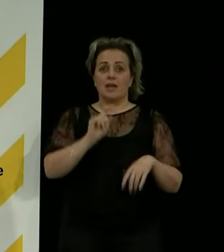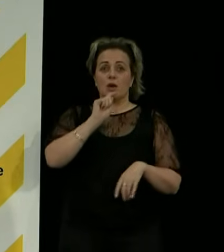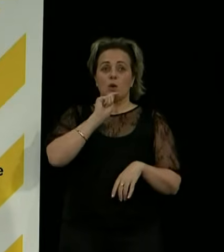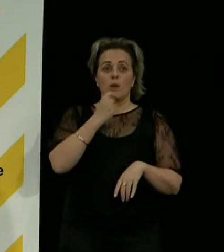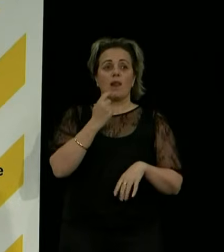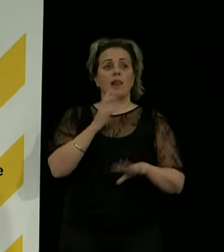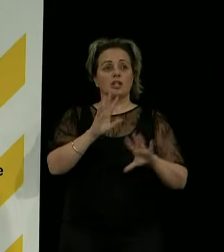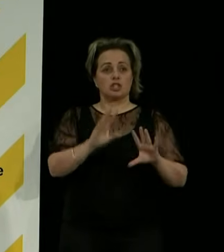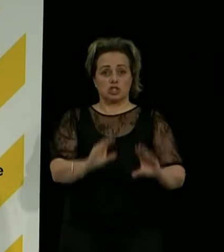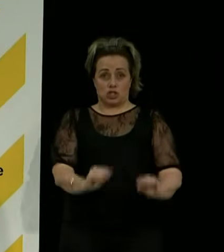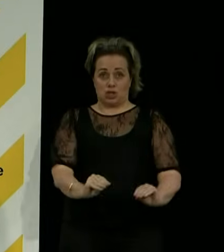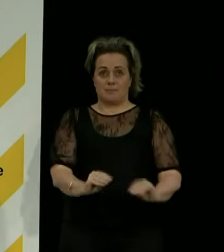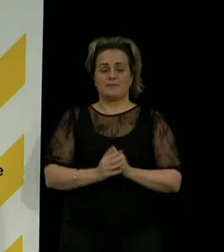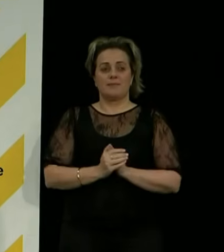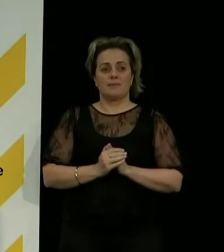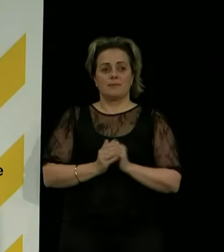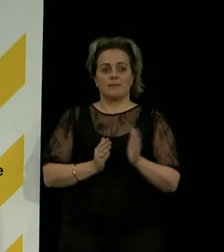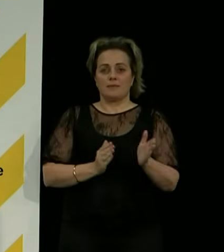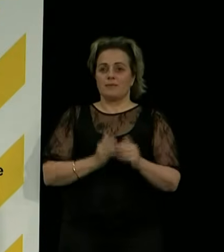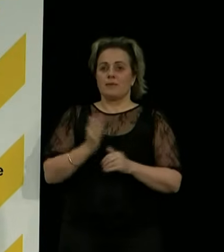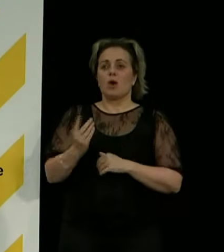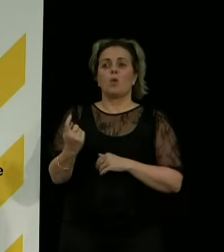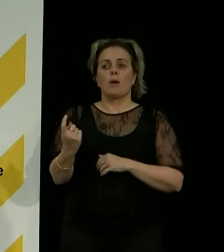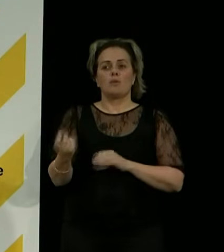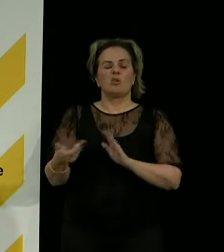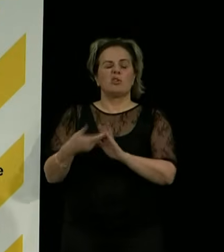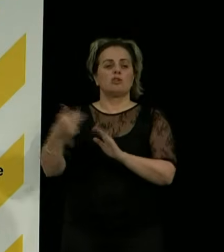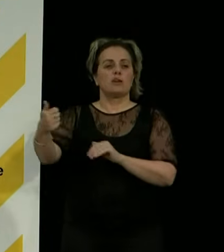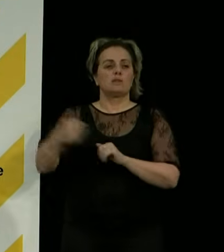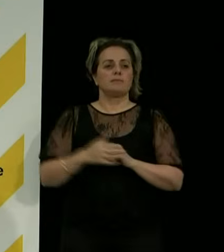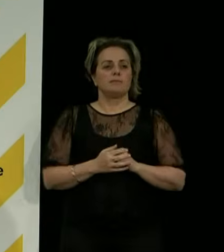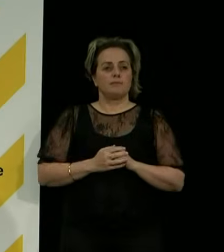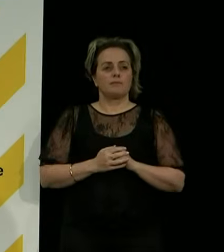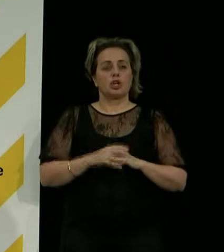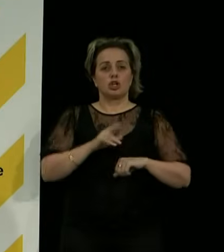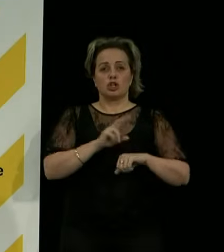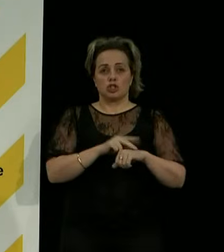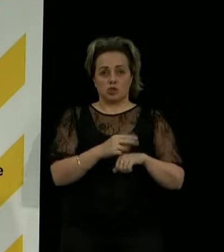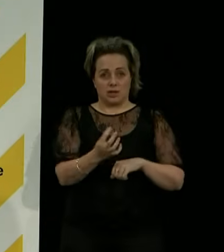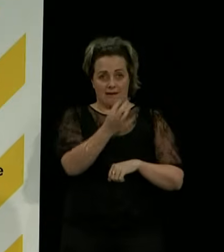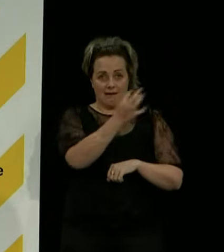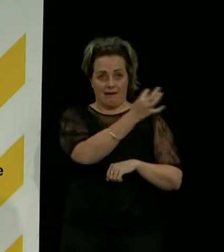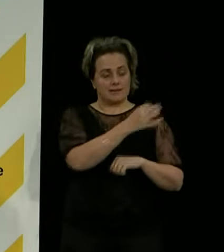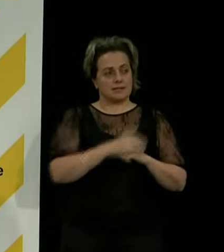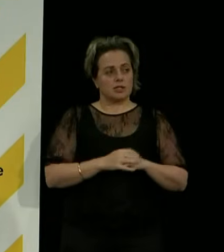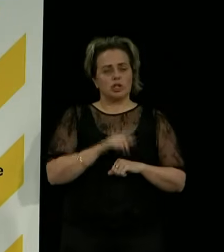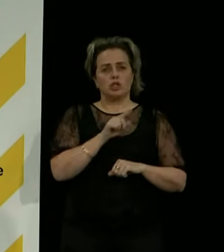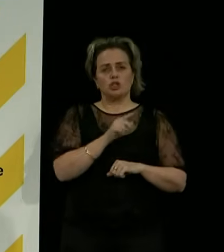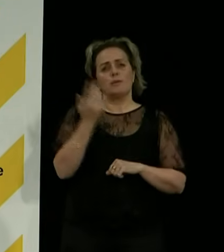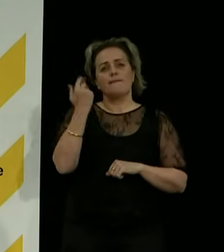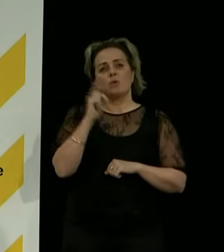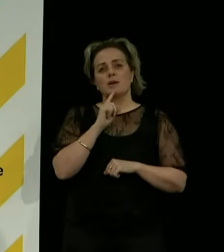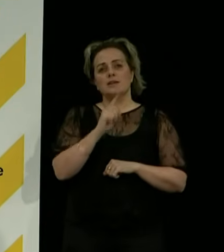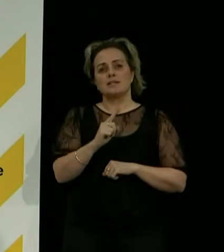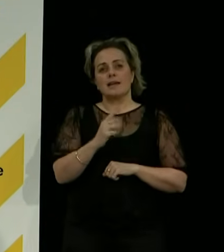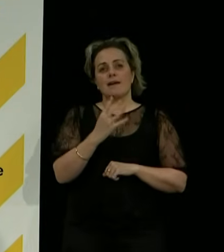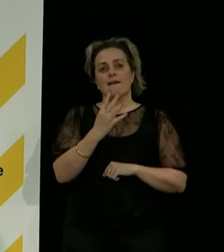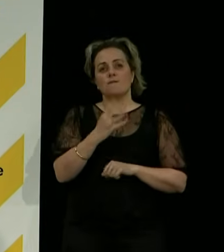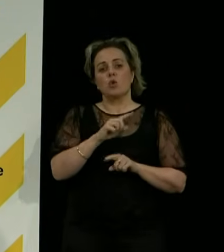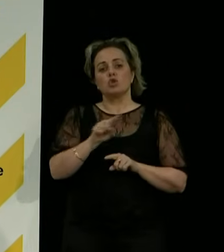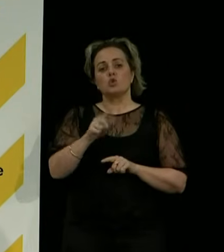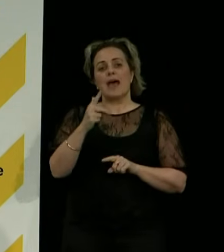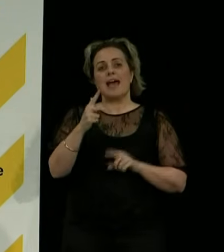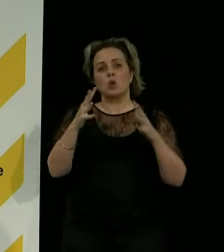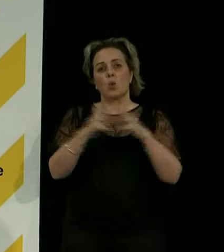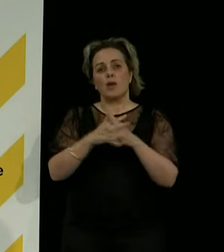conclude there. Oh, okay, sure. Dr. Bloomfield, you said earlier the next 4 to 8 weeks are